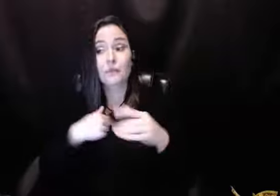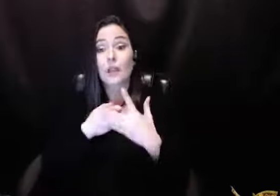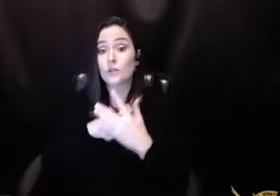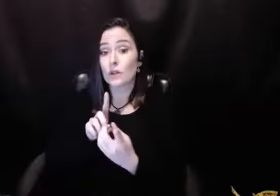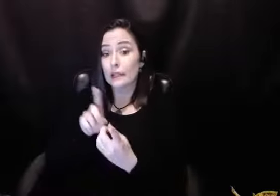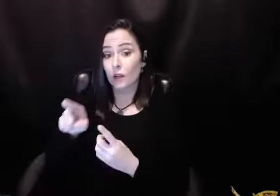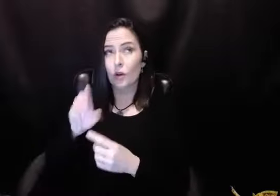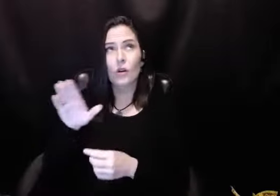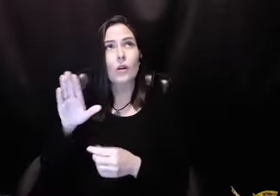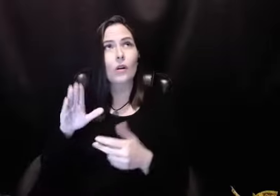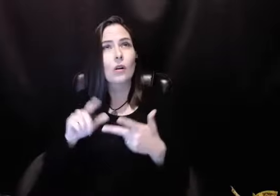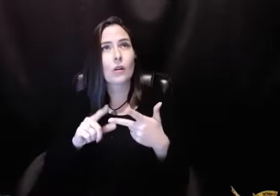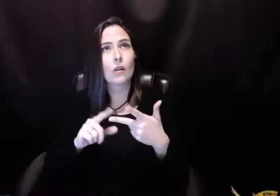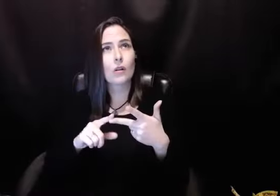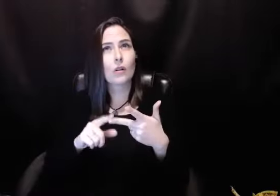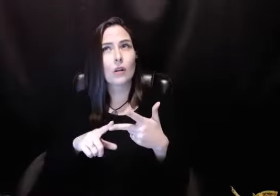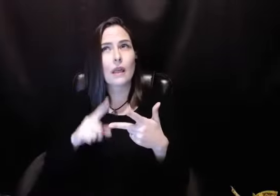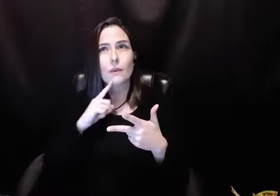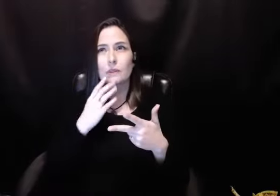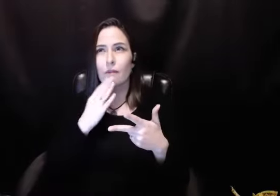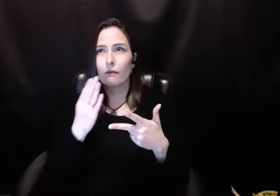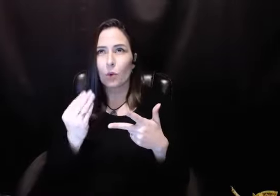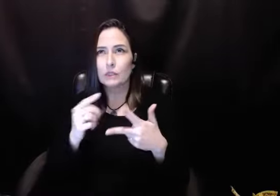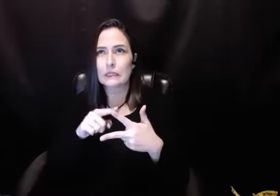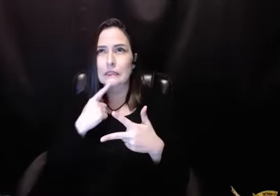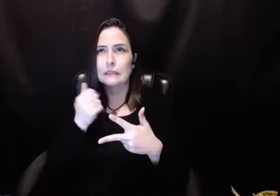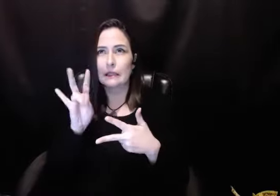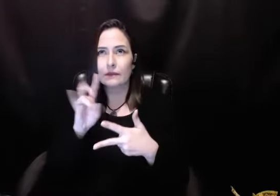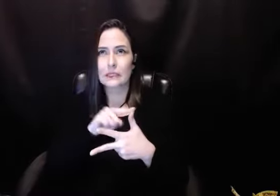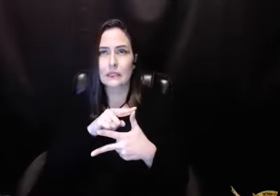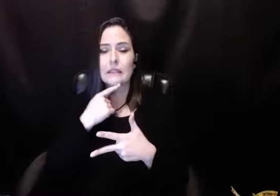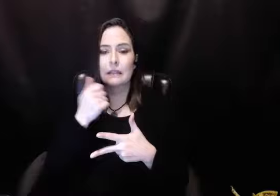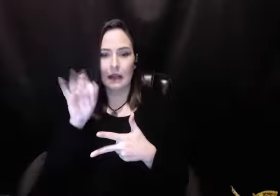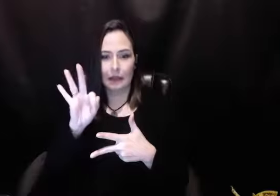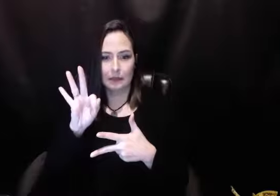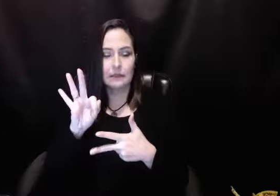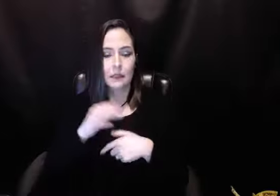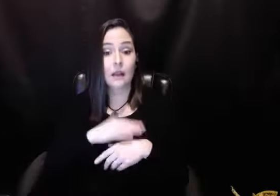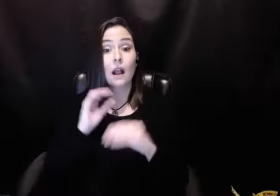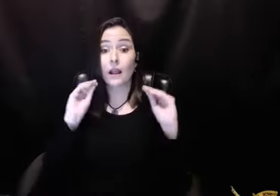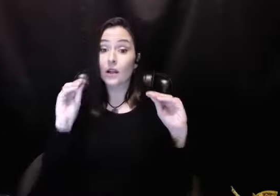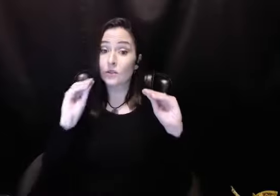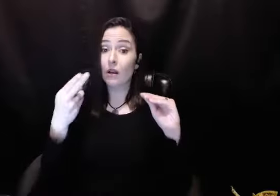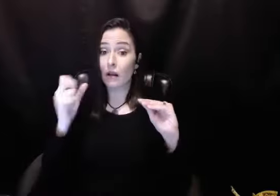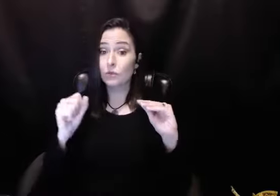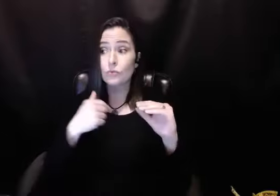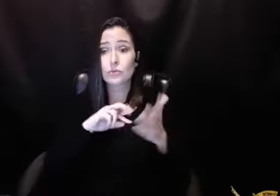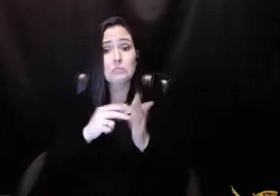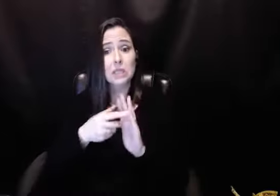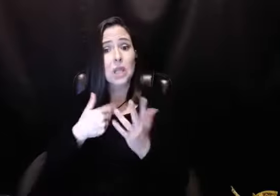grown children. And when I started dating her, her youngest son was 14 and 17 and 19.